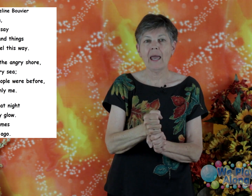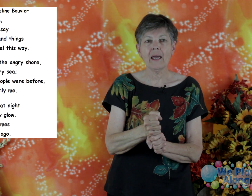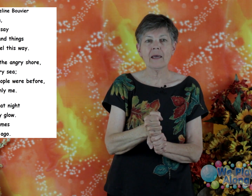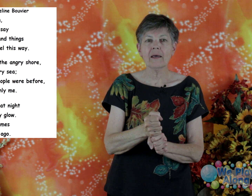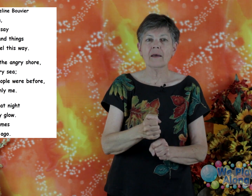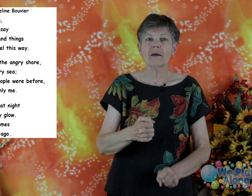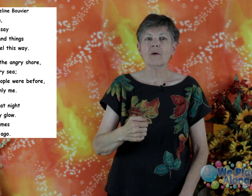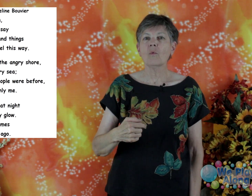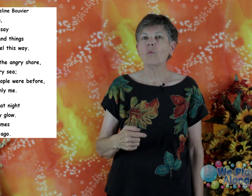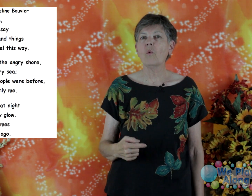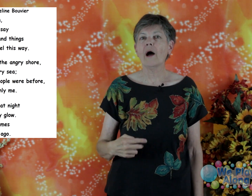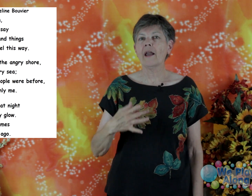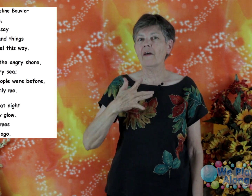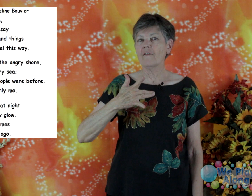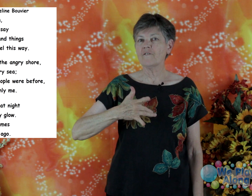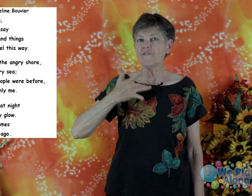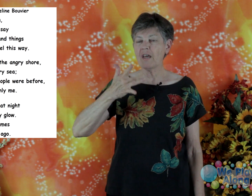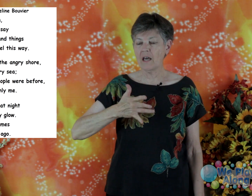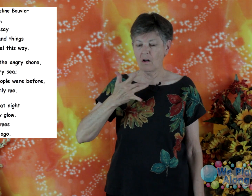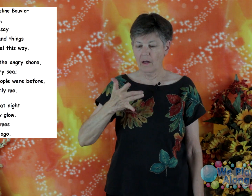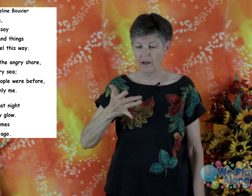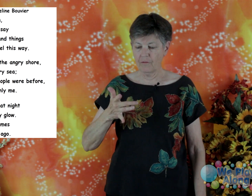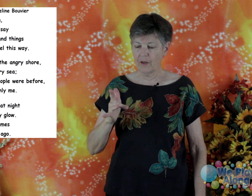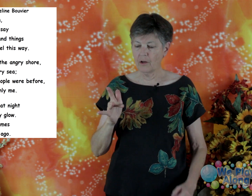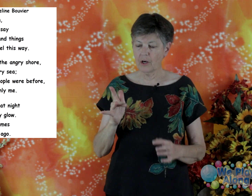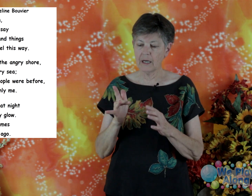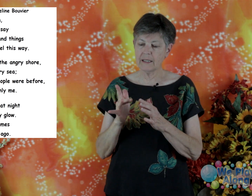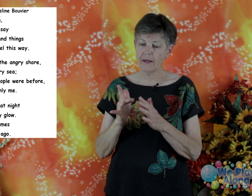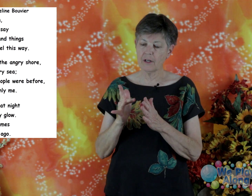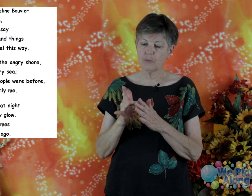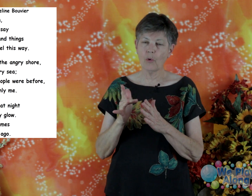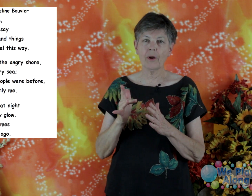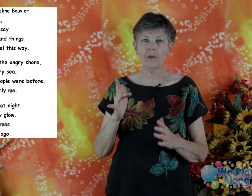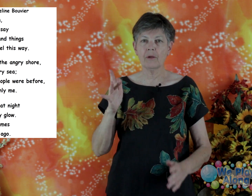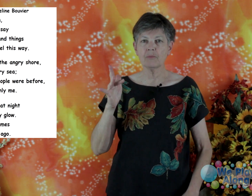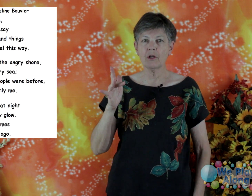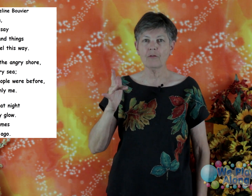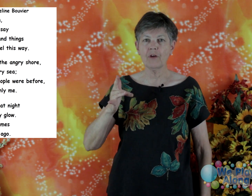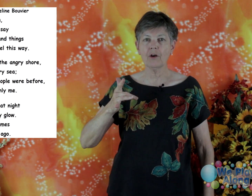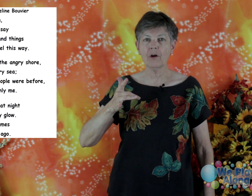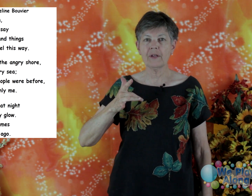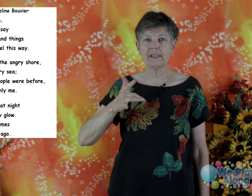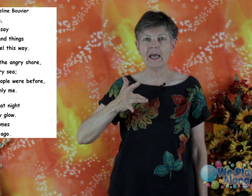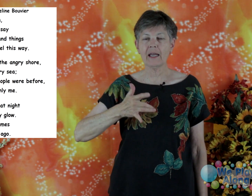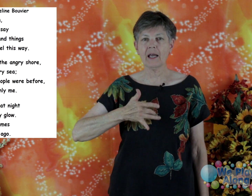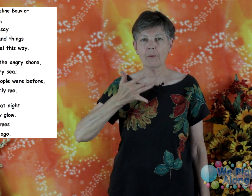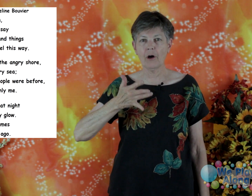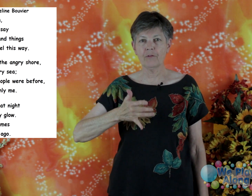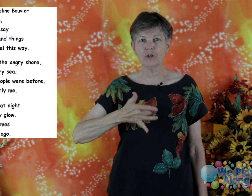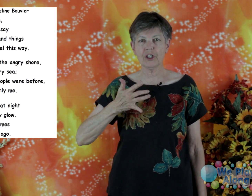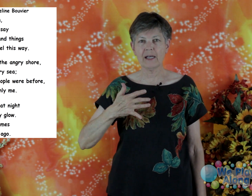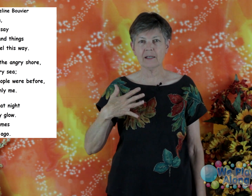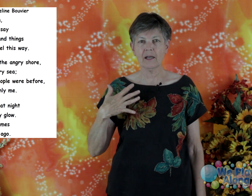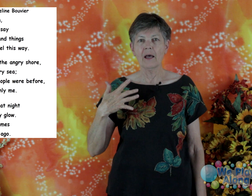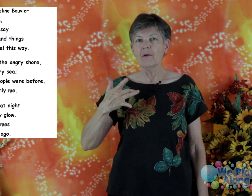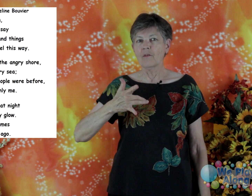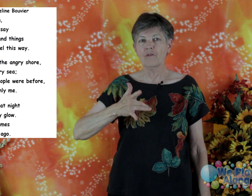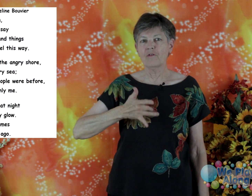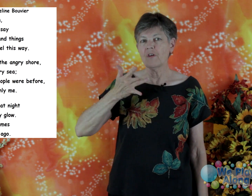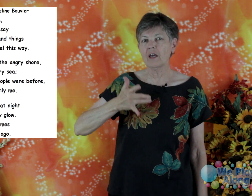make one feel. And feel, you're going to take this middle finger on this hand and come off your chest.